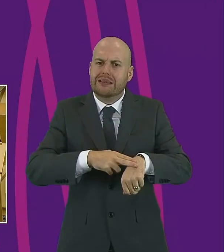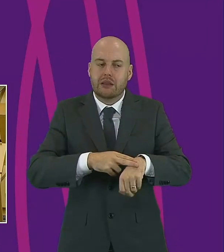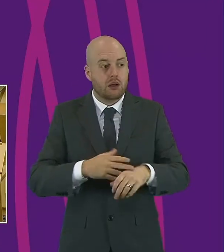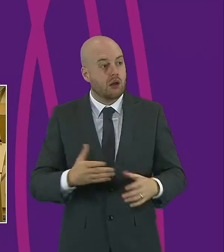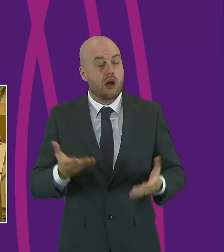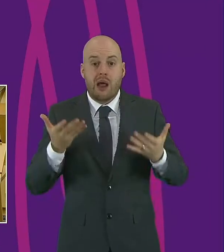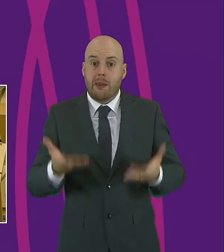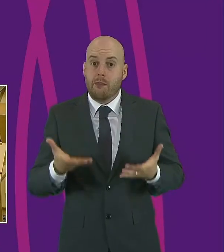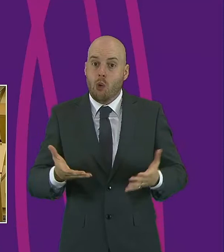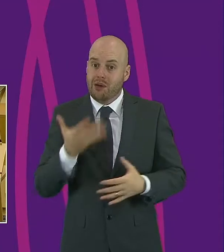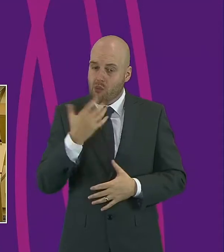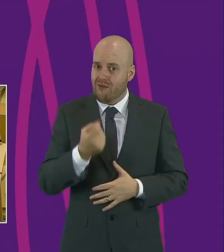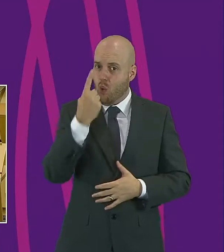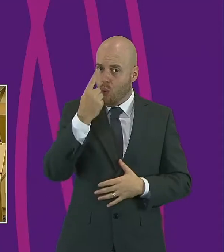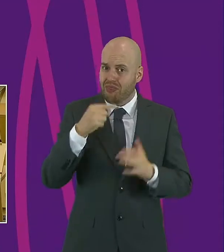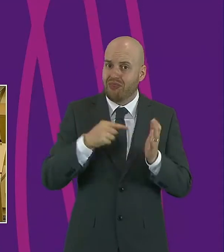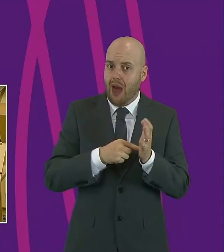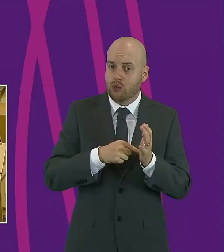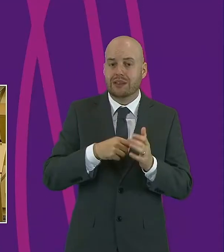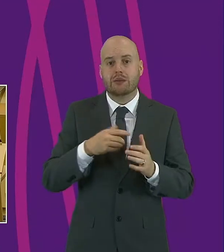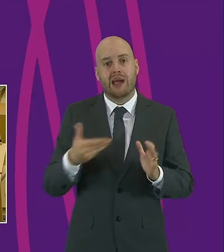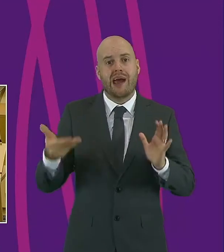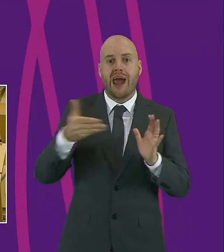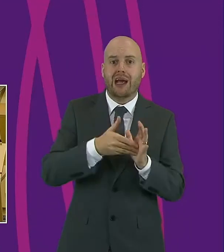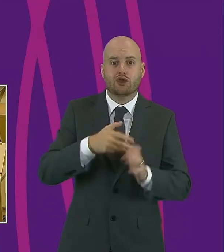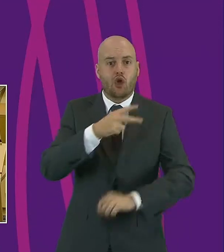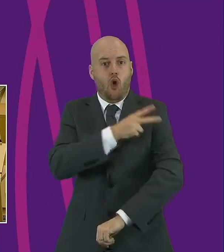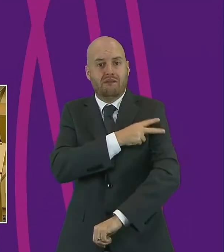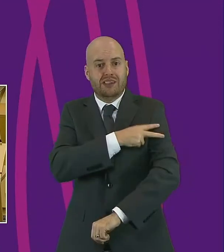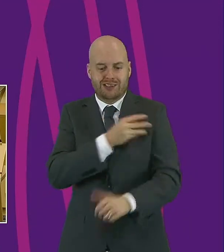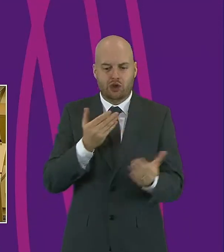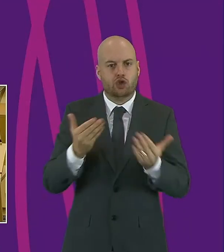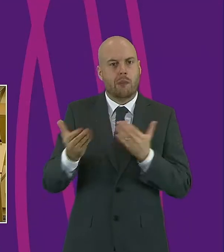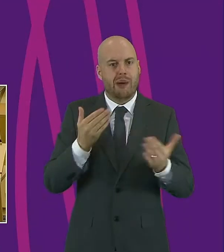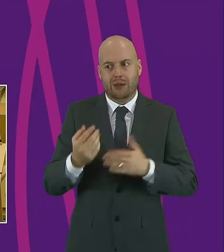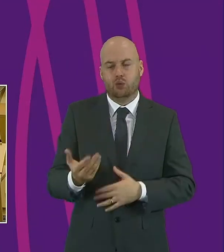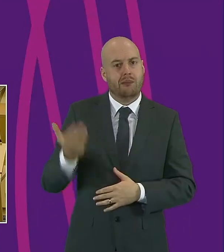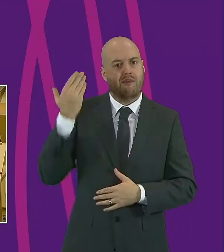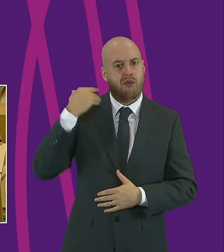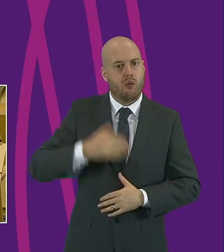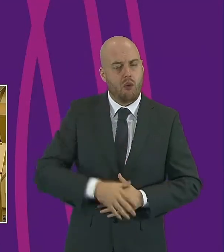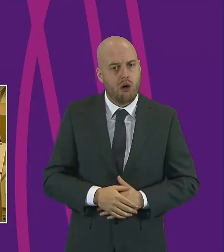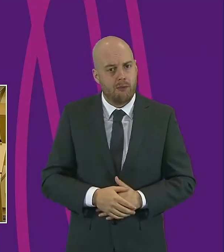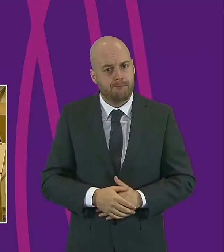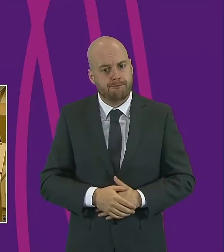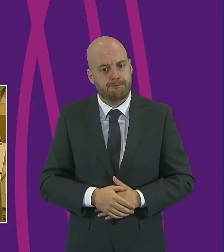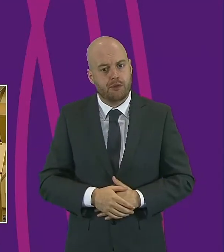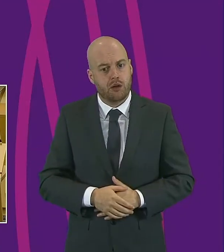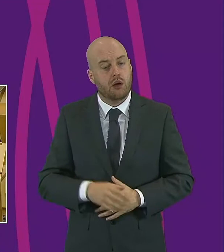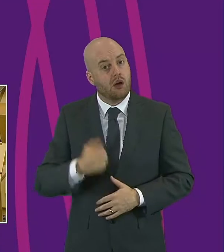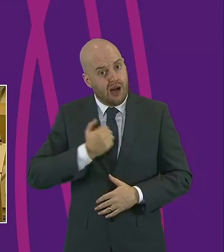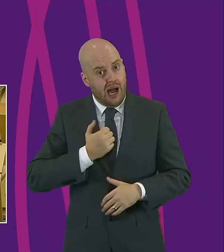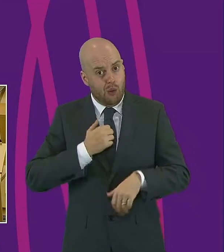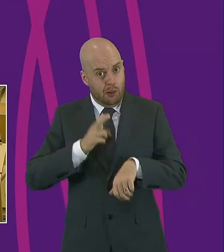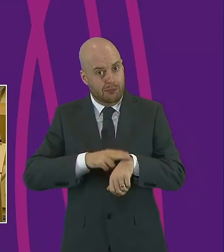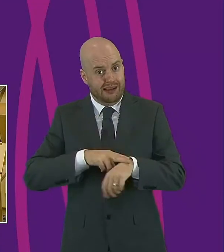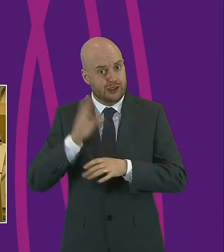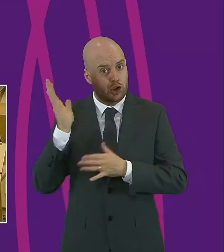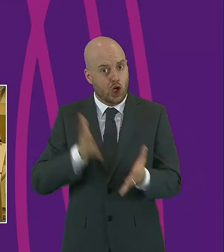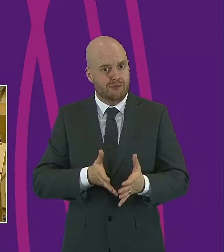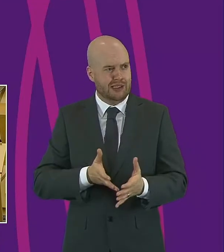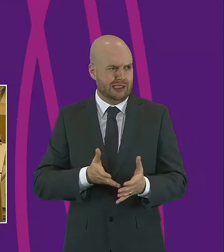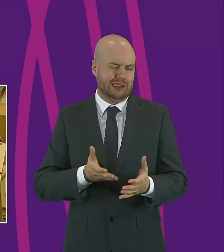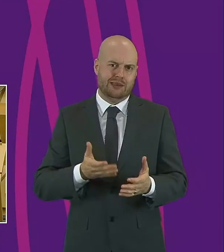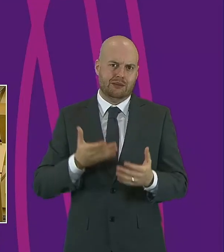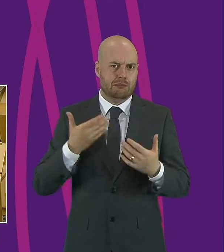Scotland than was the case before this government first took office. Our police service have done a sterling job